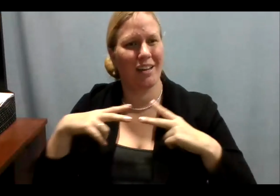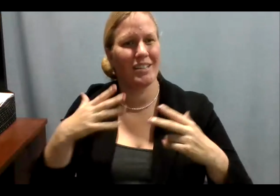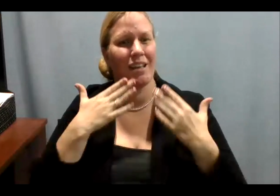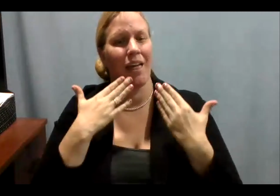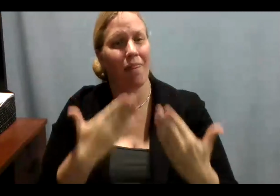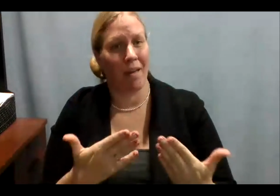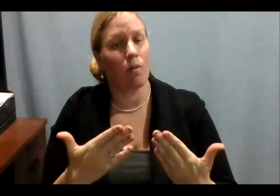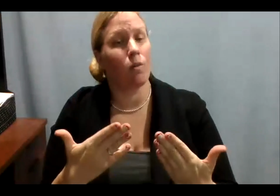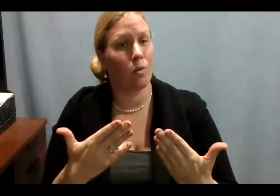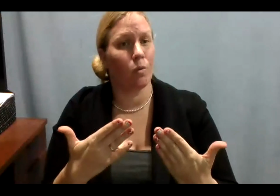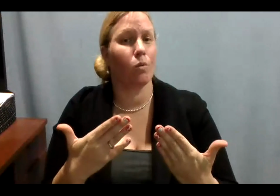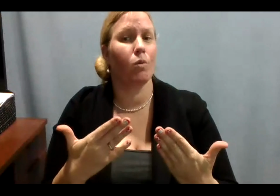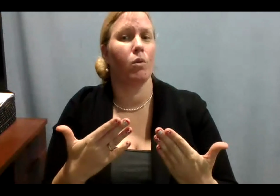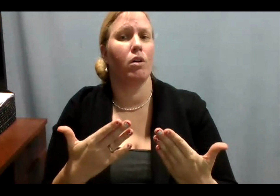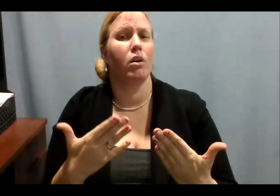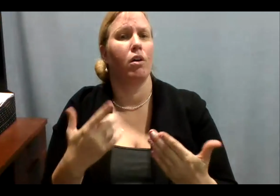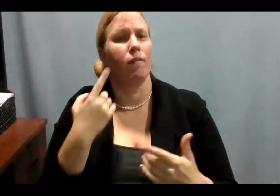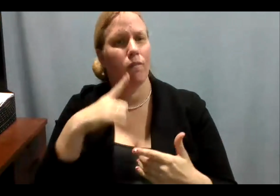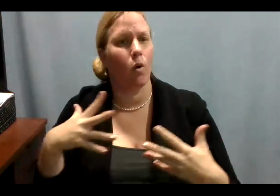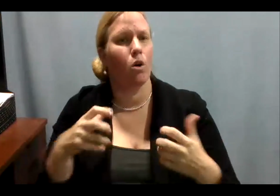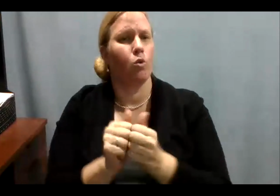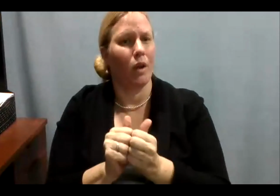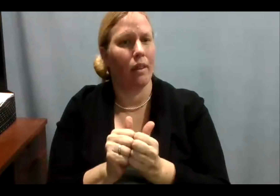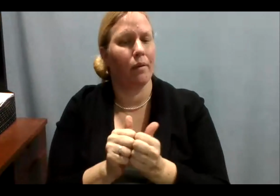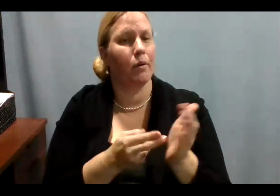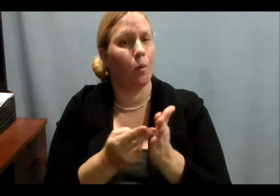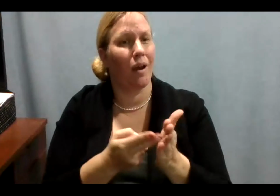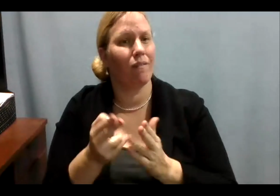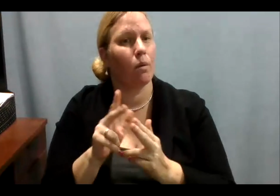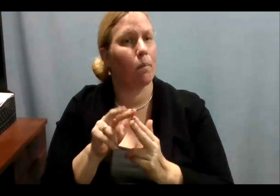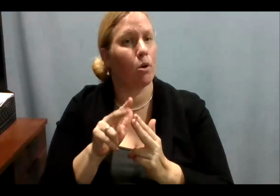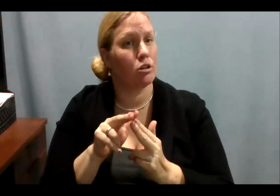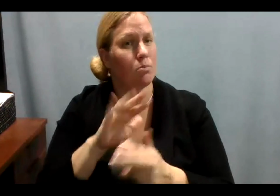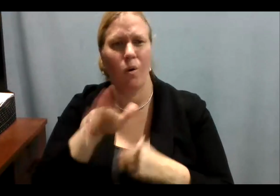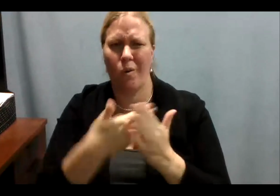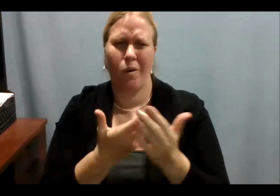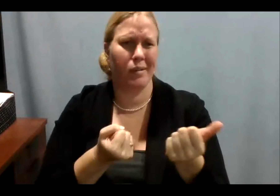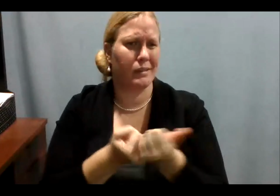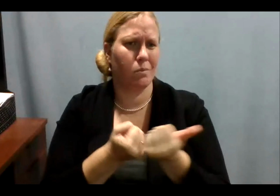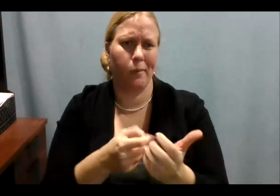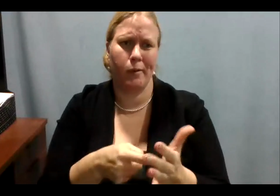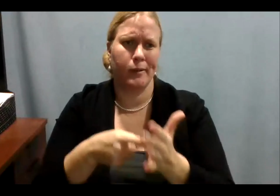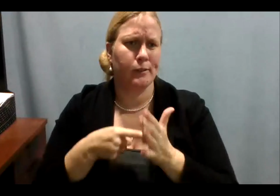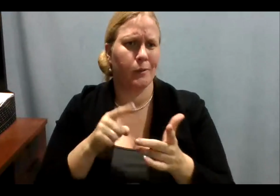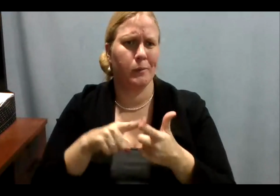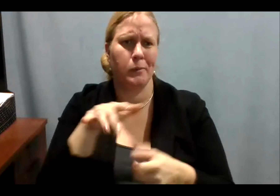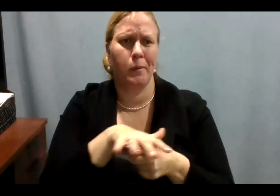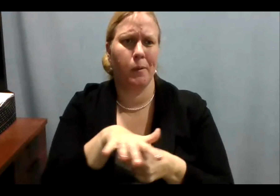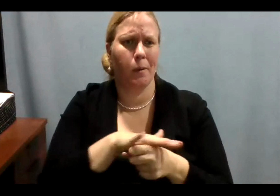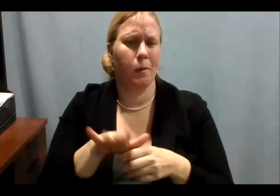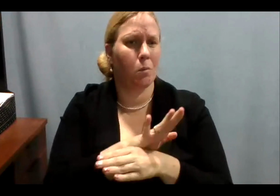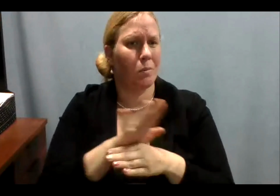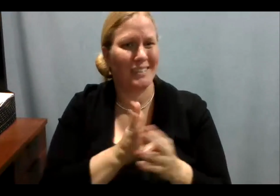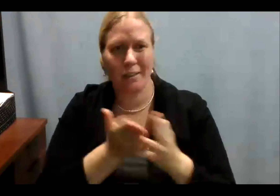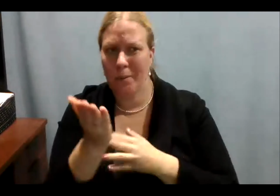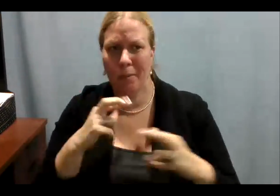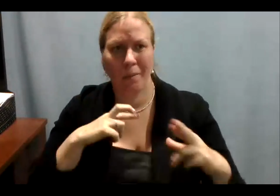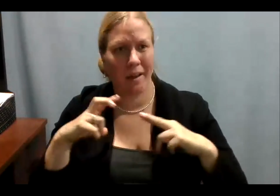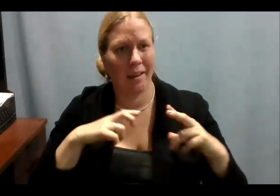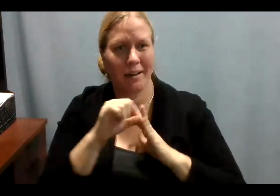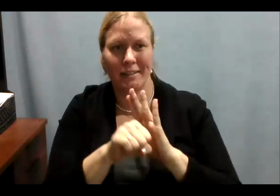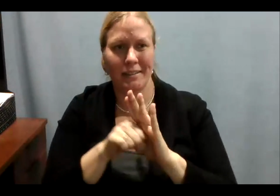part on the behalf of our together new haven partnership just all of the support that's been shown to our local businesses right through the holiday season